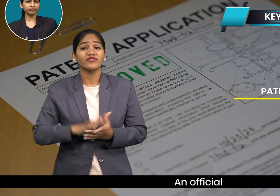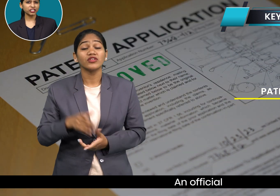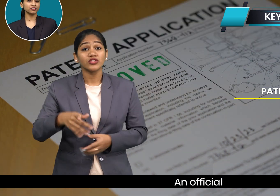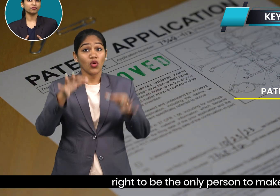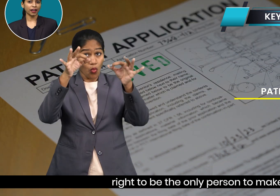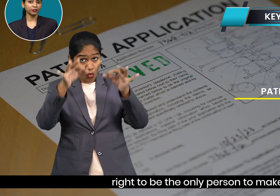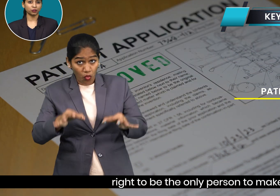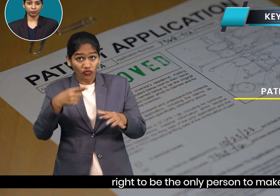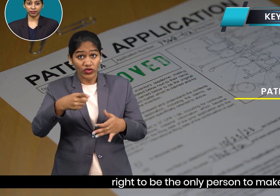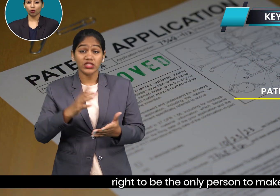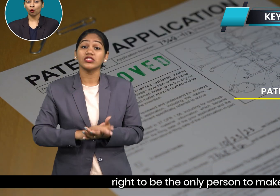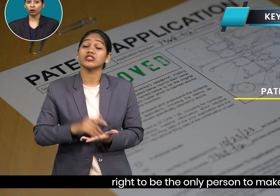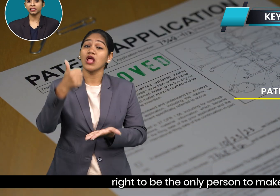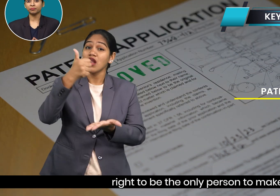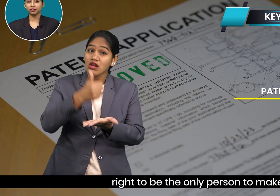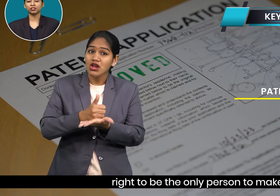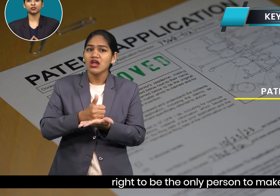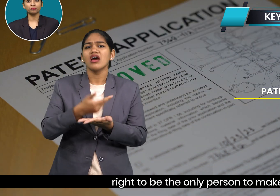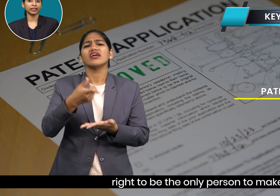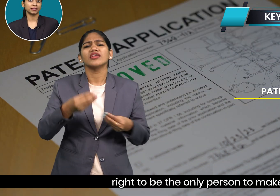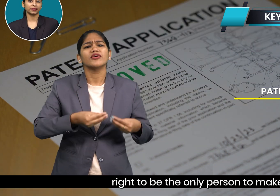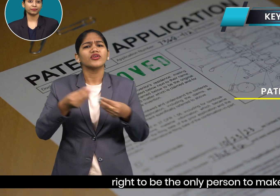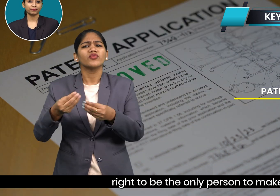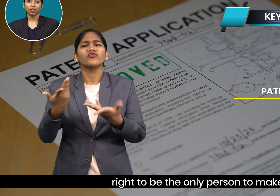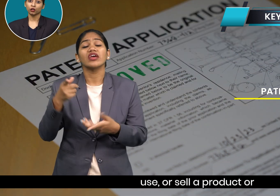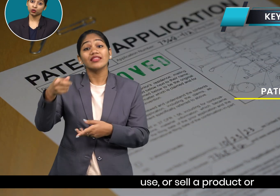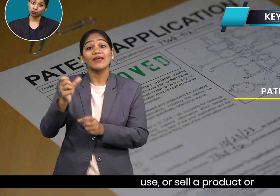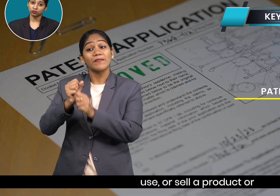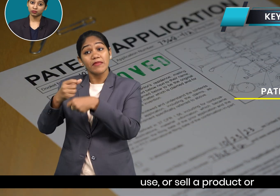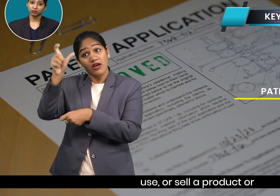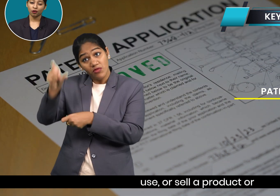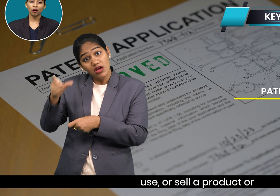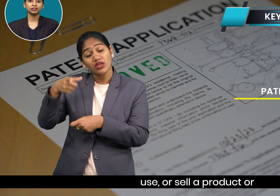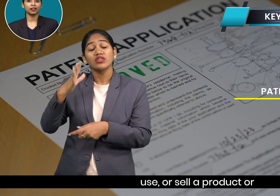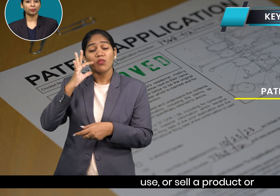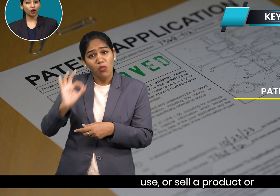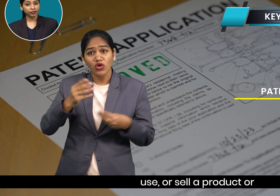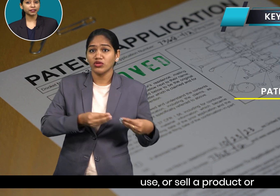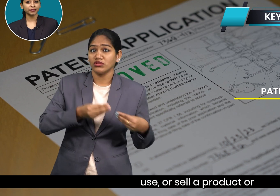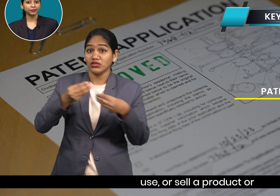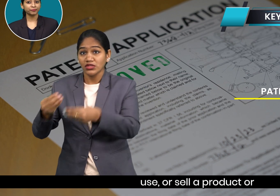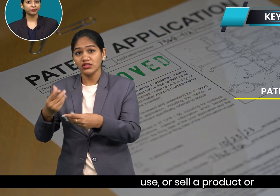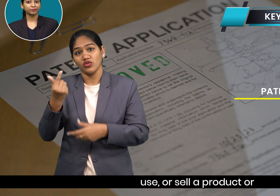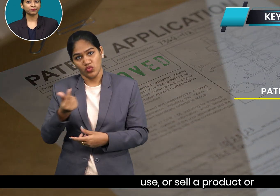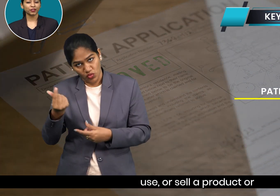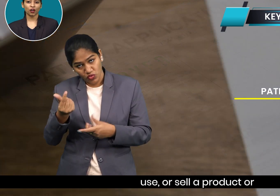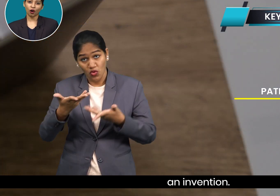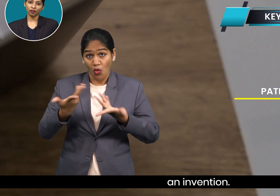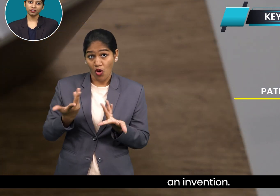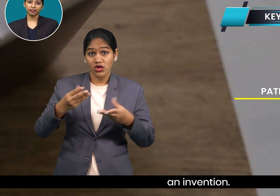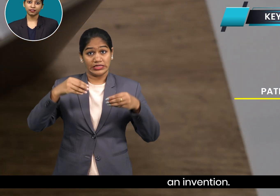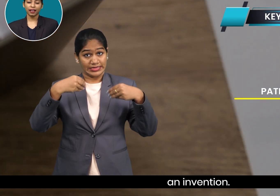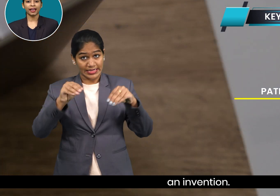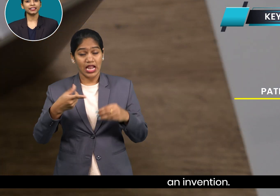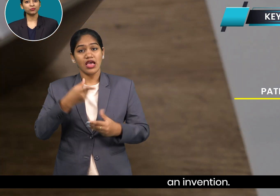An official right to be the only person to make, use or sell a product